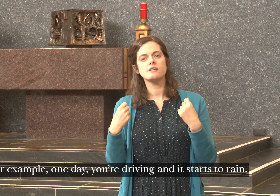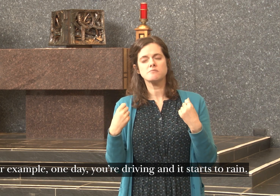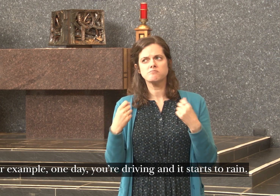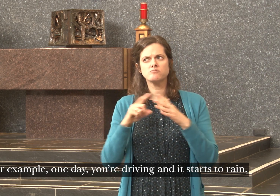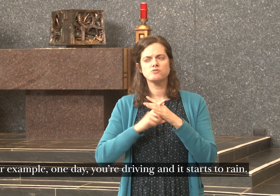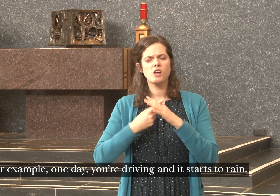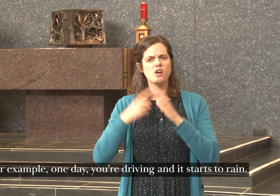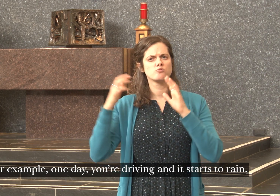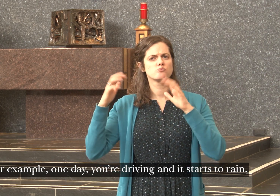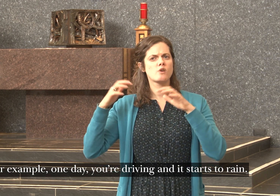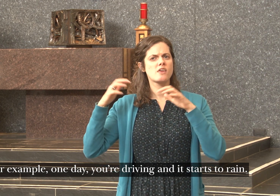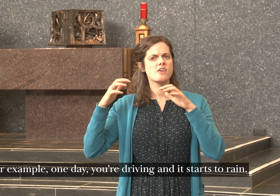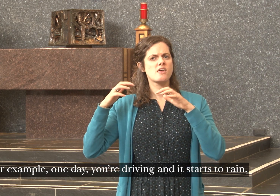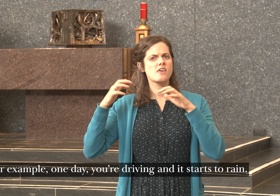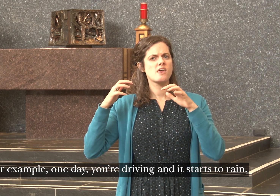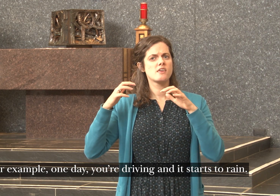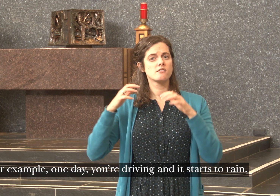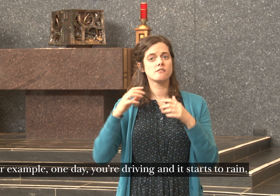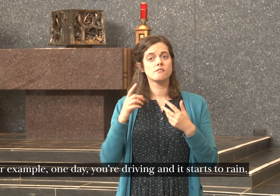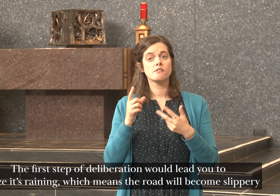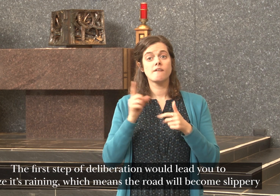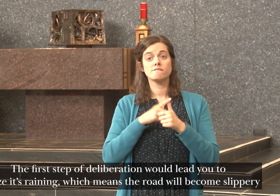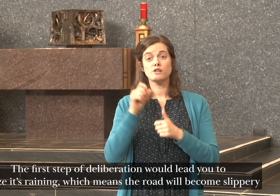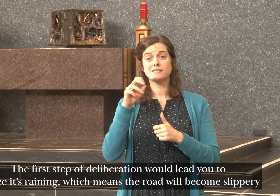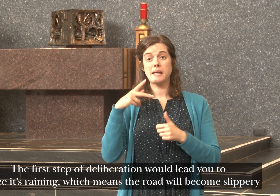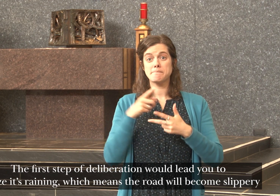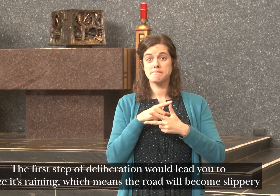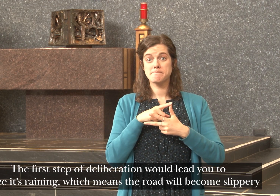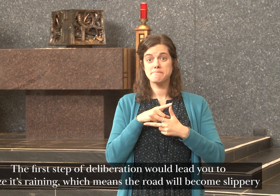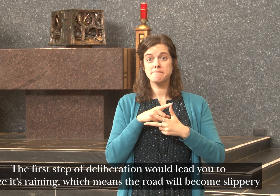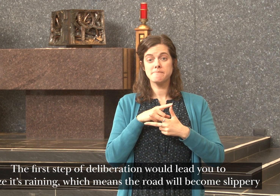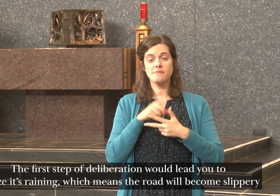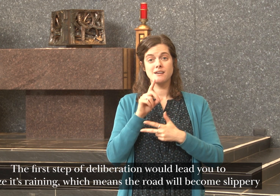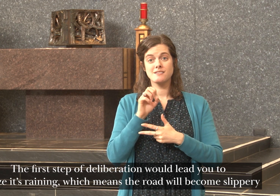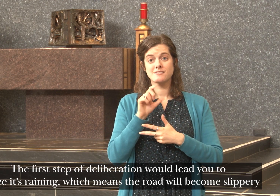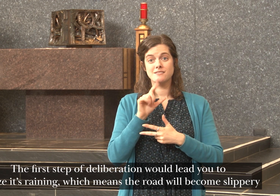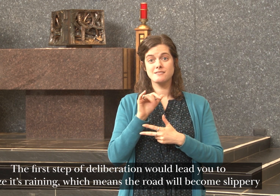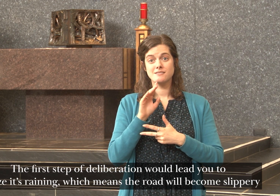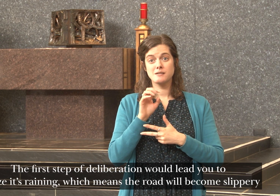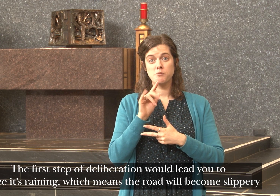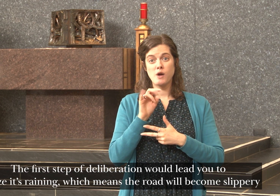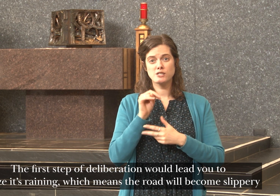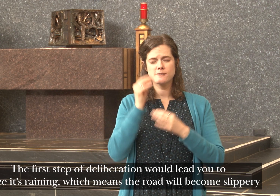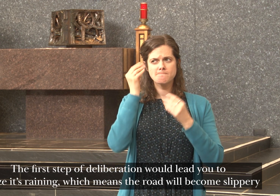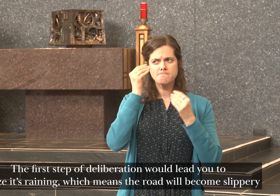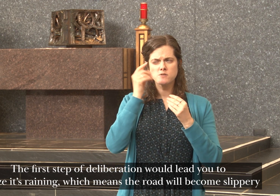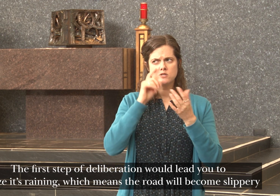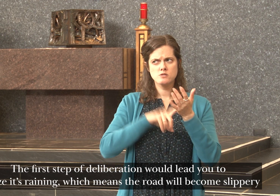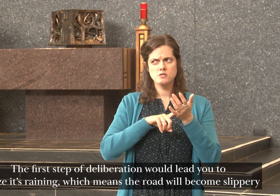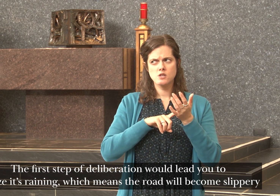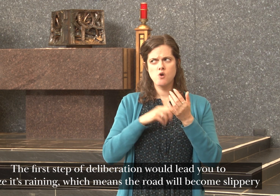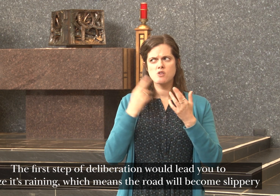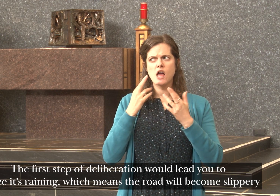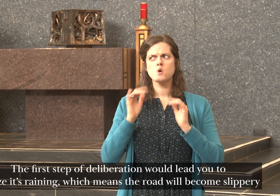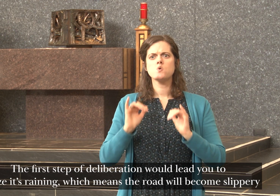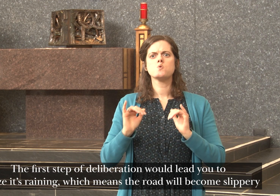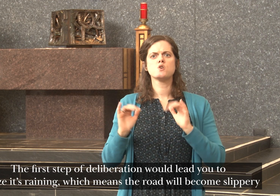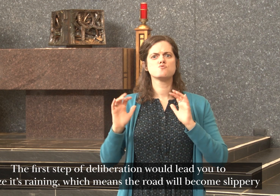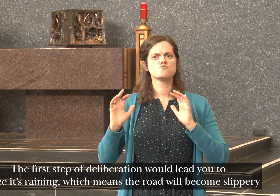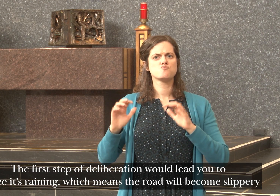rain. The first step of deliberation would lead you to realize it's raining, which means the road